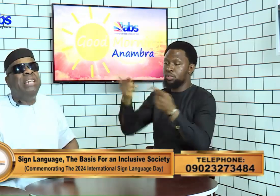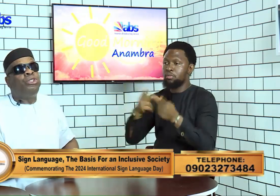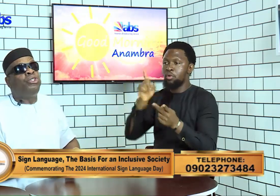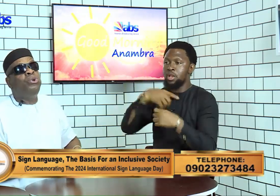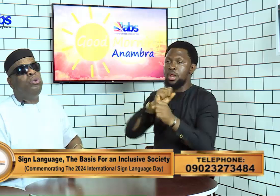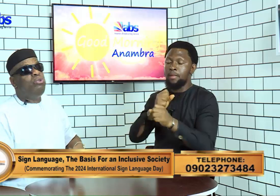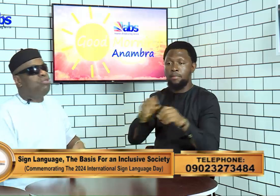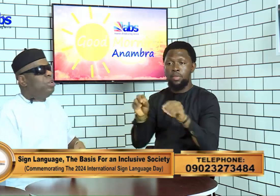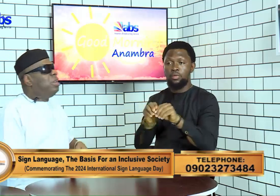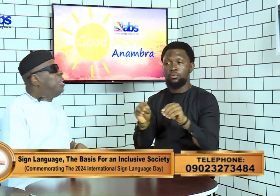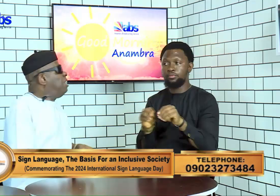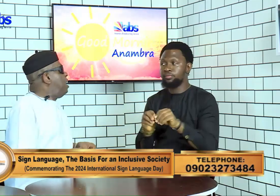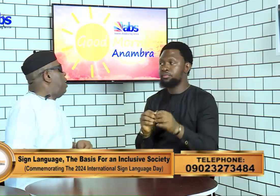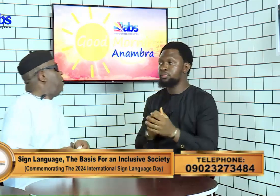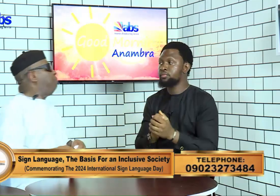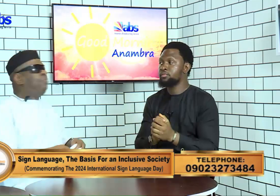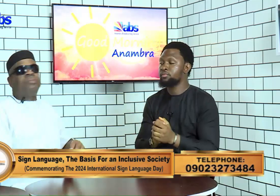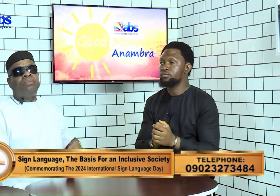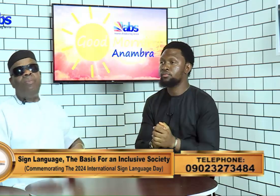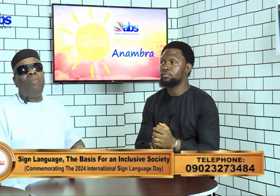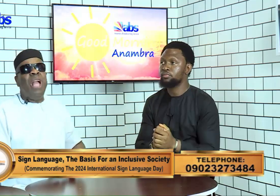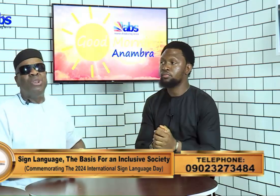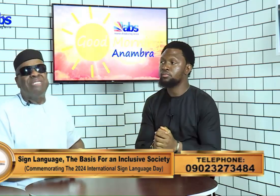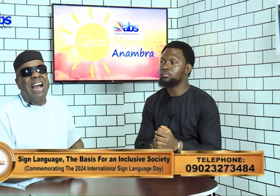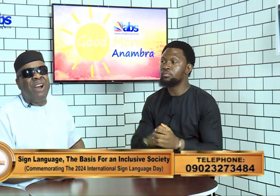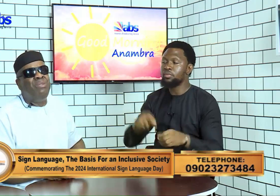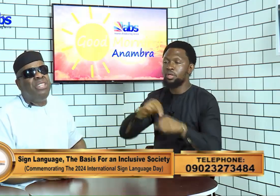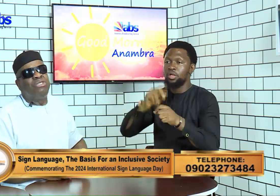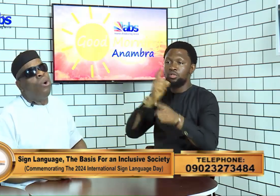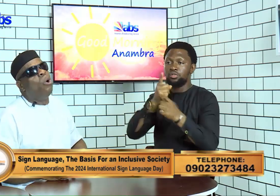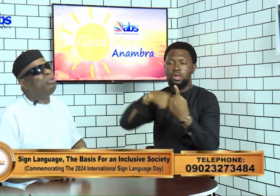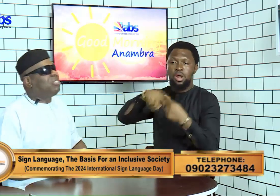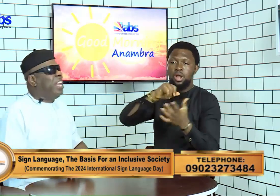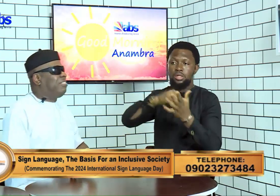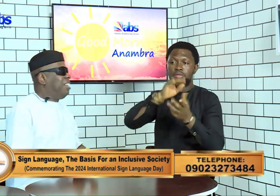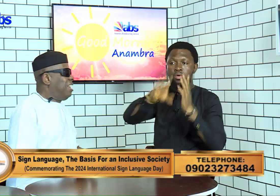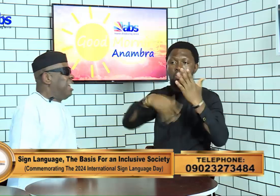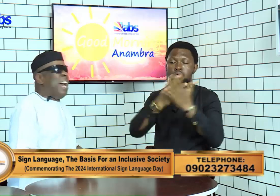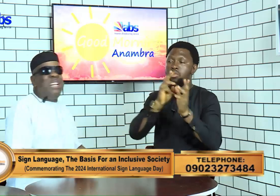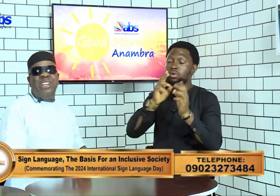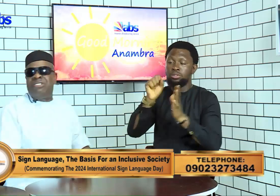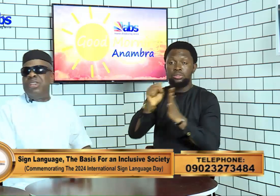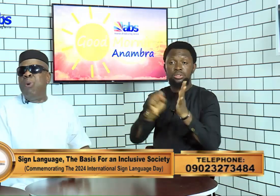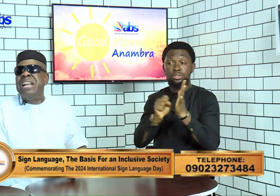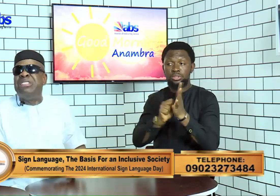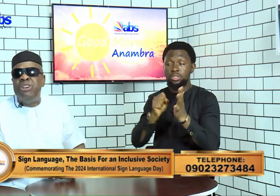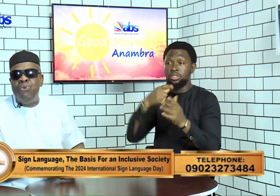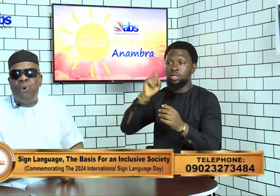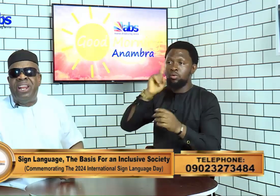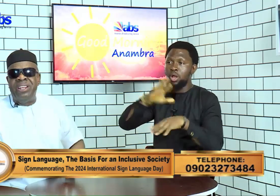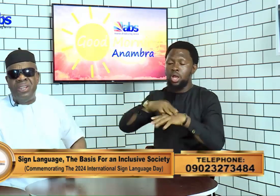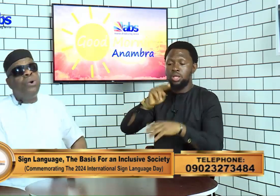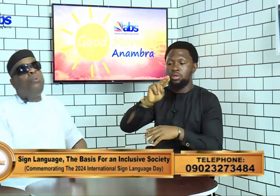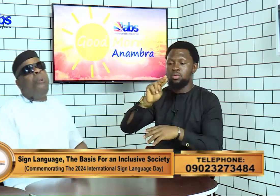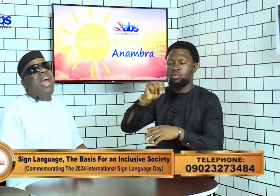they make shoes in just around this whole state, and there is the one at